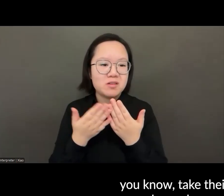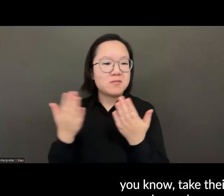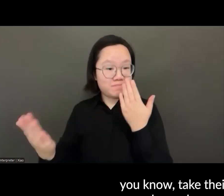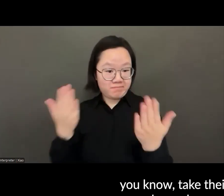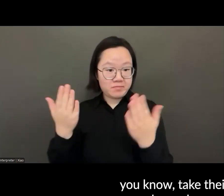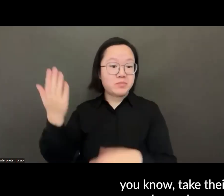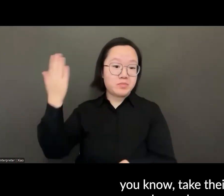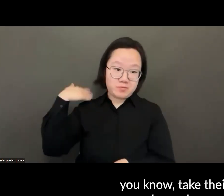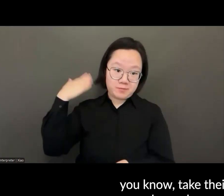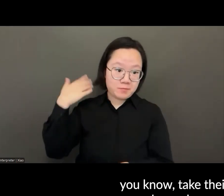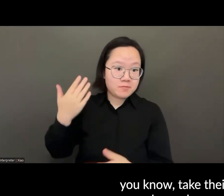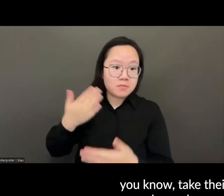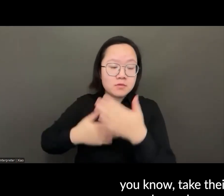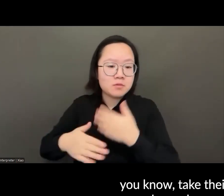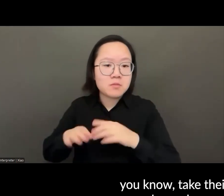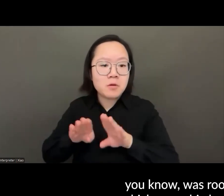disability,